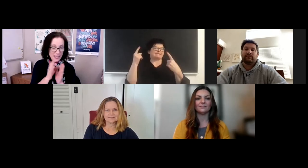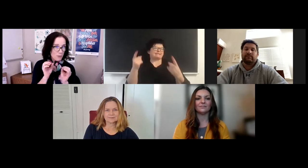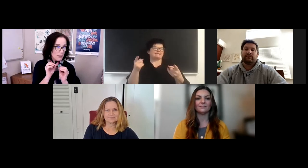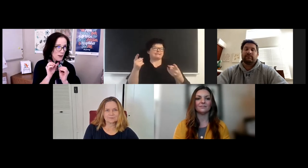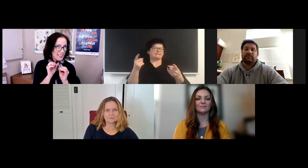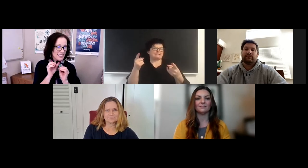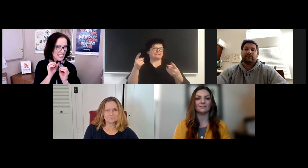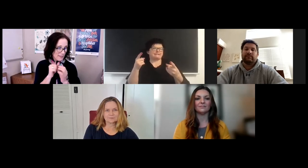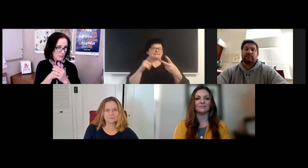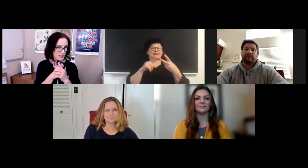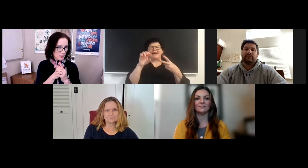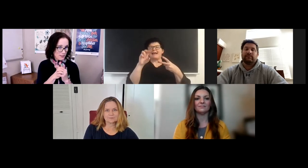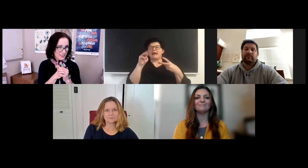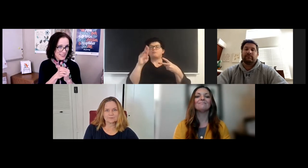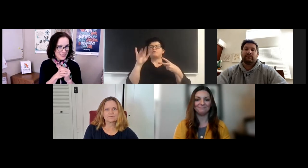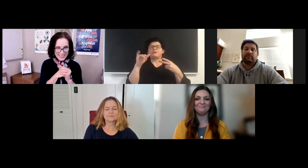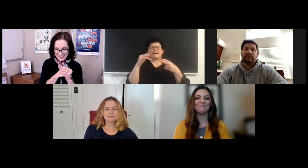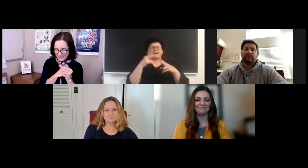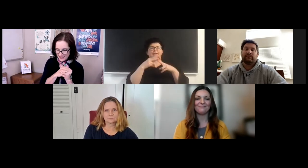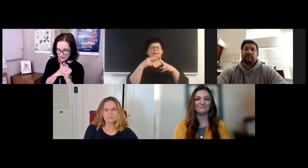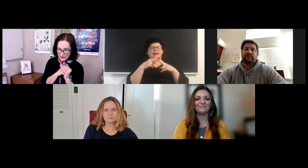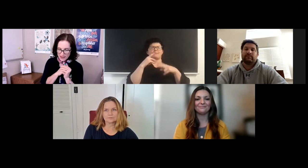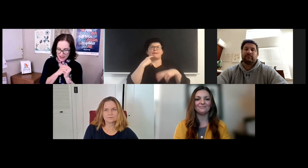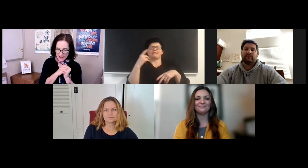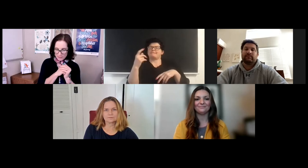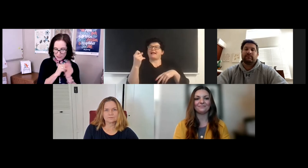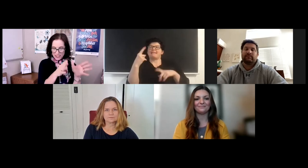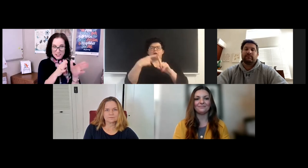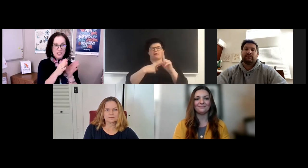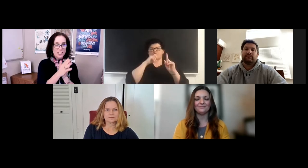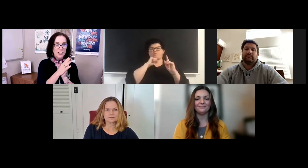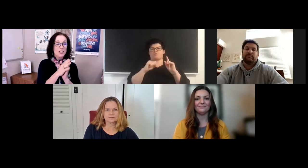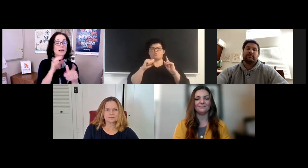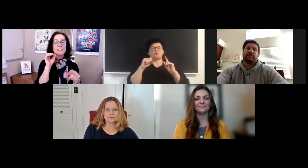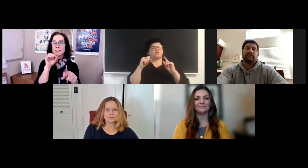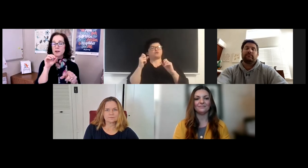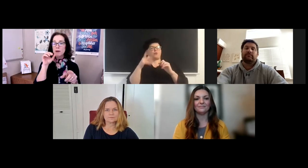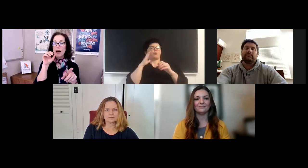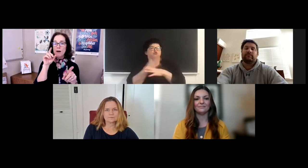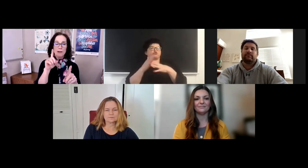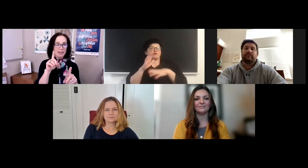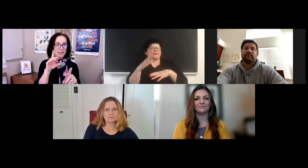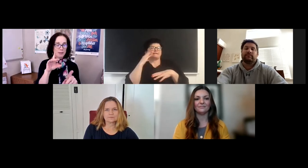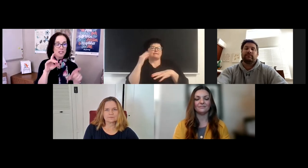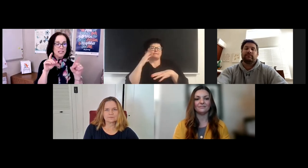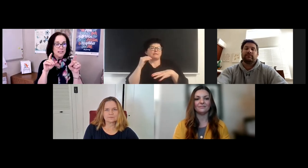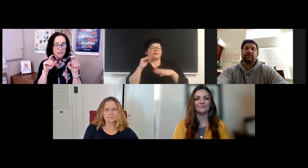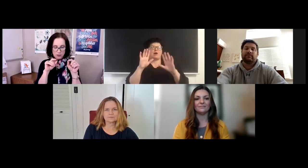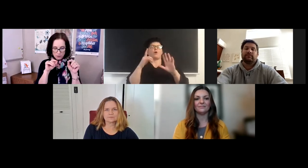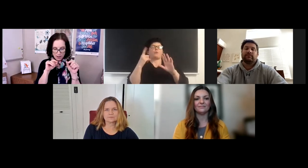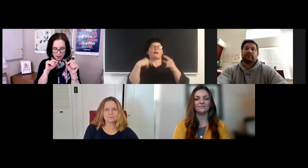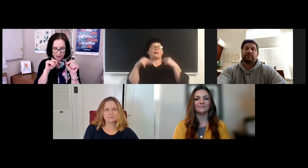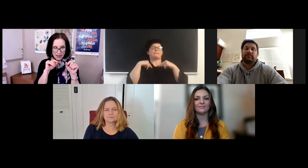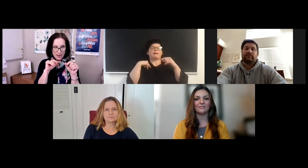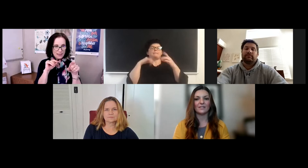since Emery was 11 months old. So so she gets to share her experience. And so one thing I didn't mention is, so